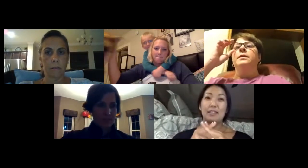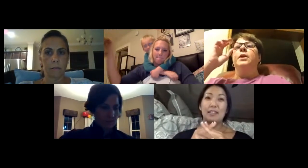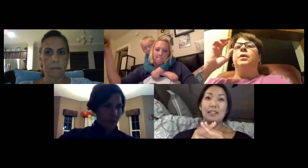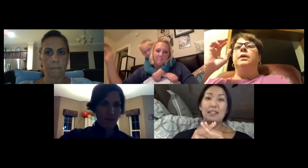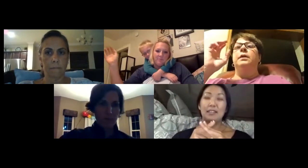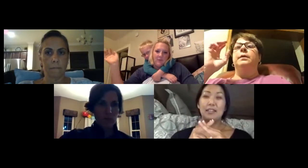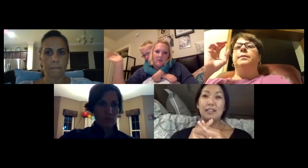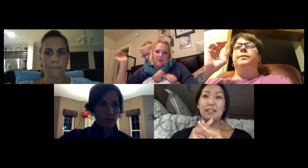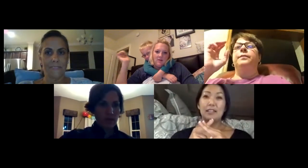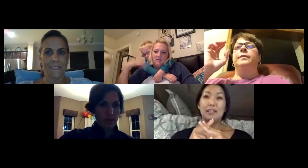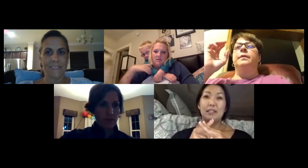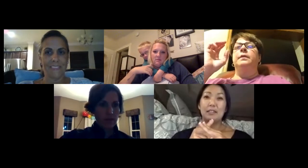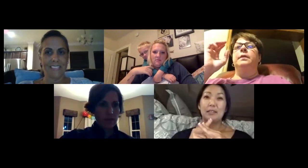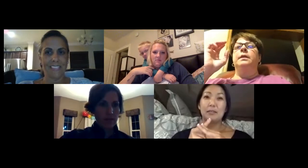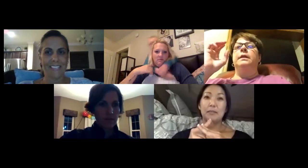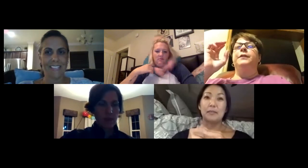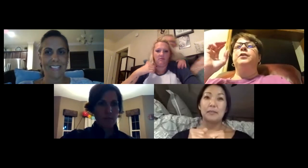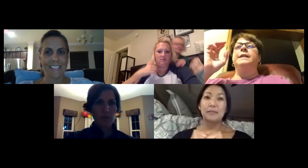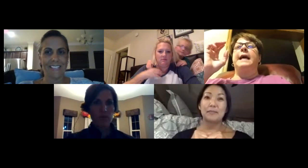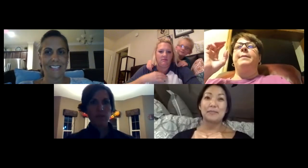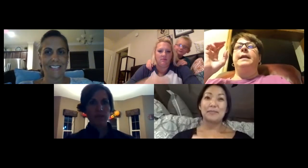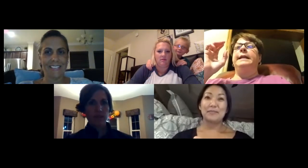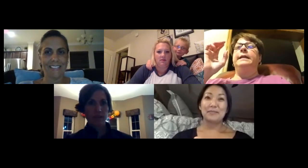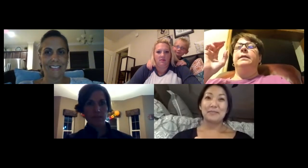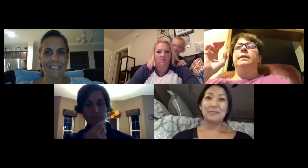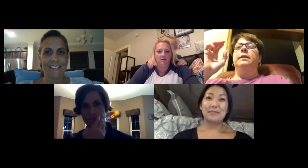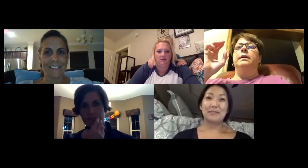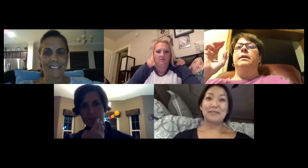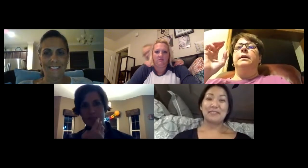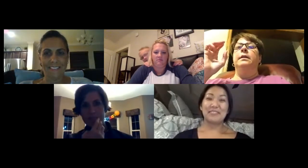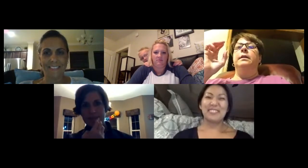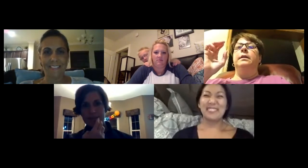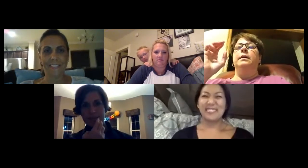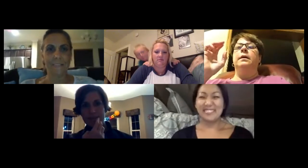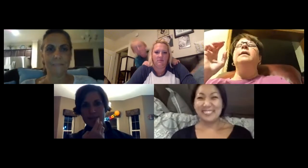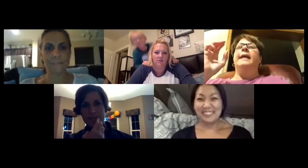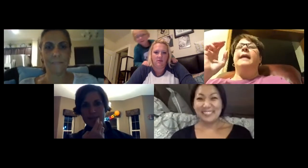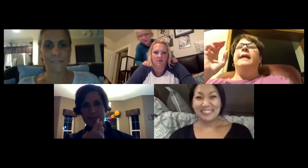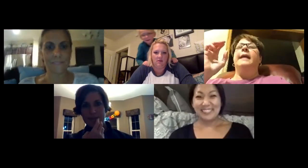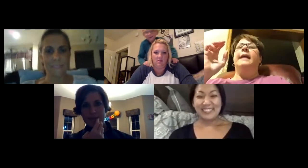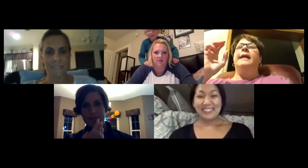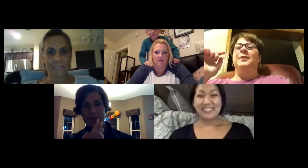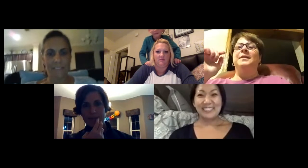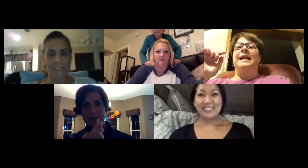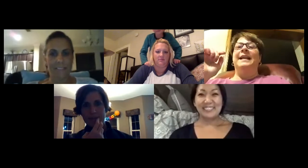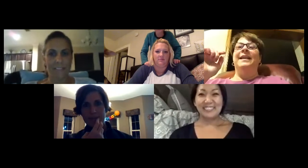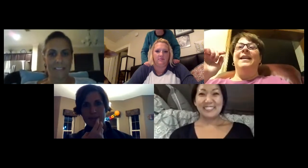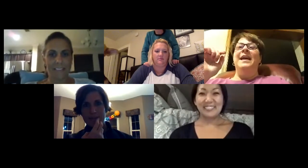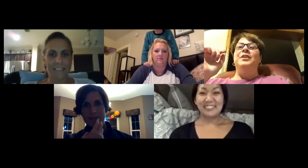So if you're I'm dominant, muted, but yes, I am. yeah, I thought so the way you were signing. So if